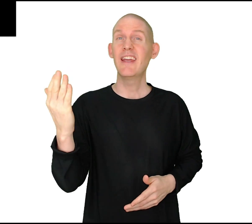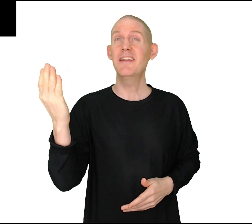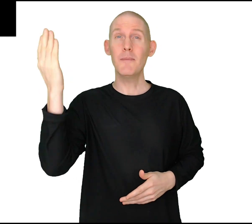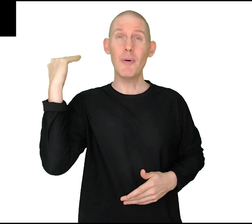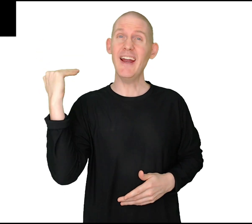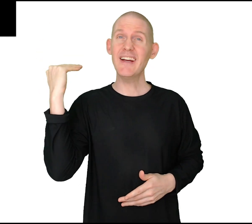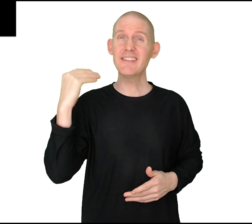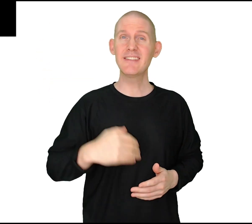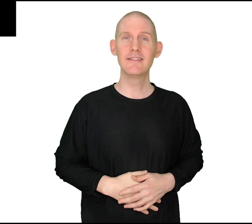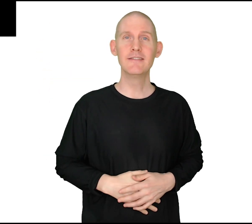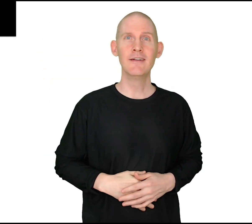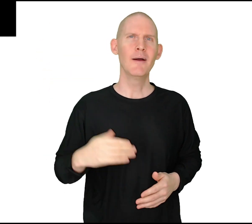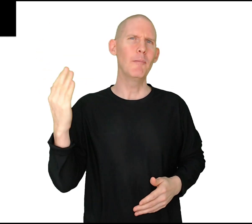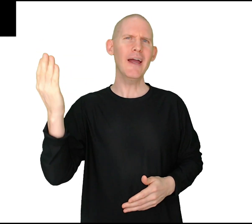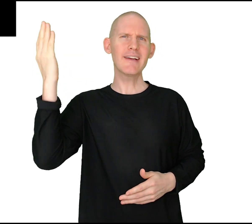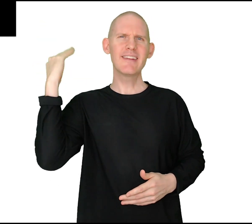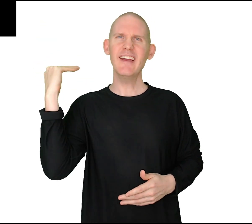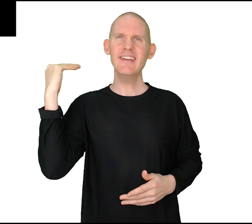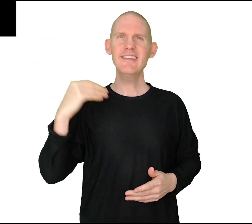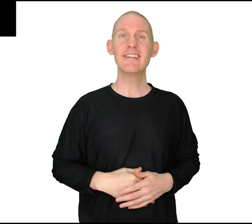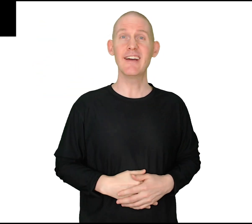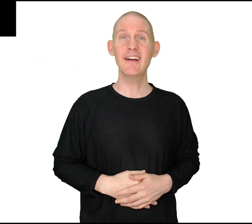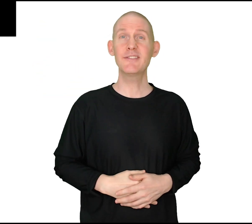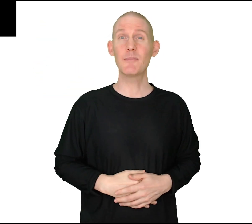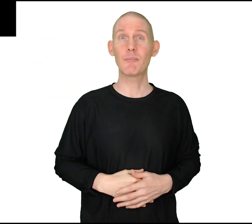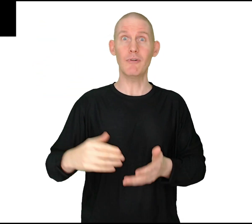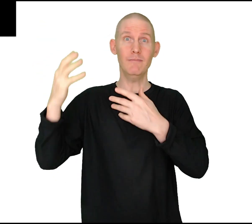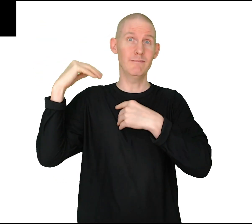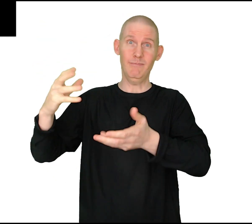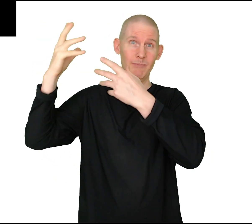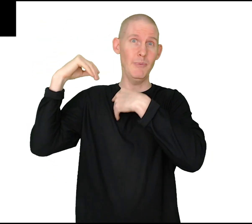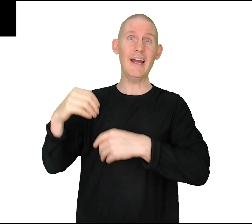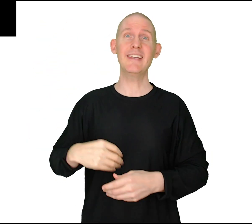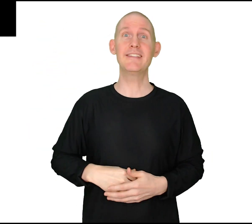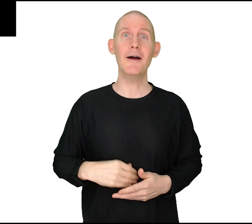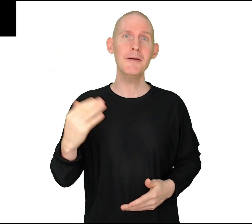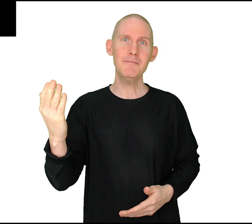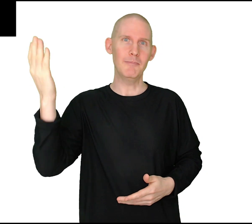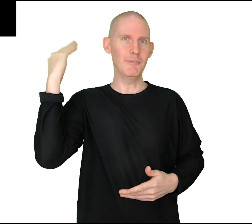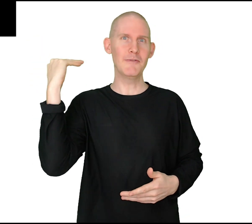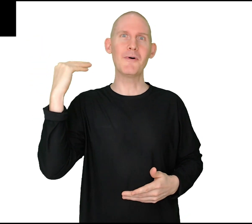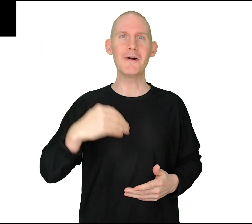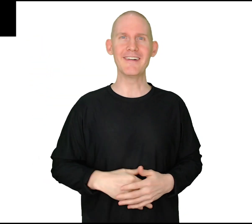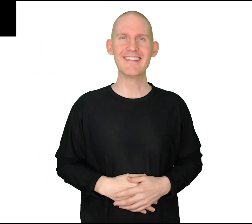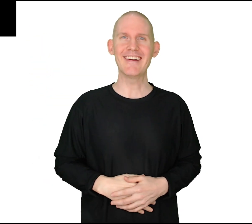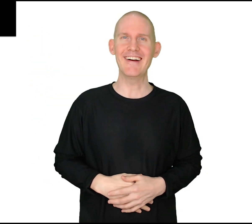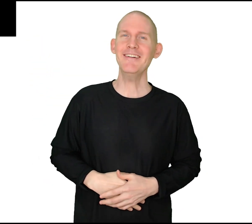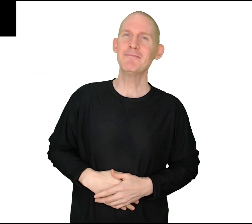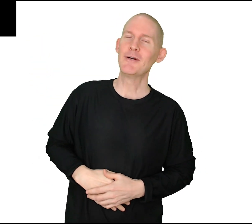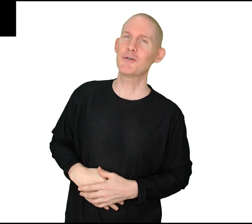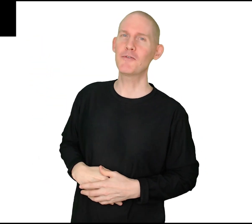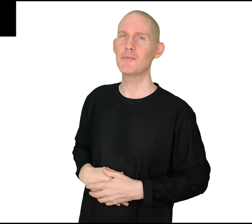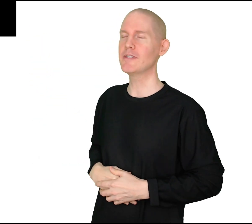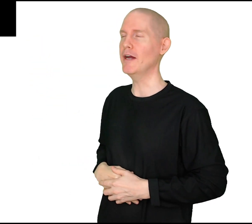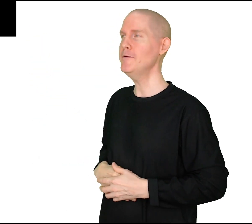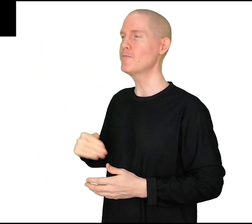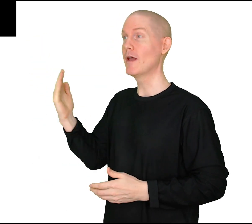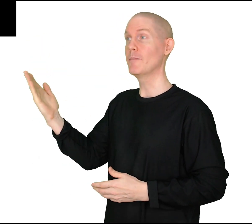the past, back then, some back in time, before. So from the side,